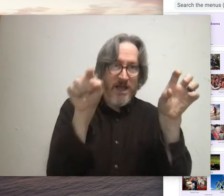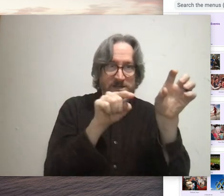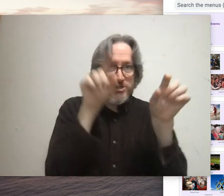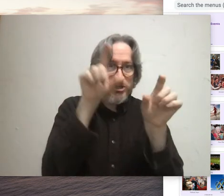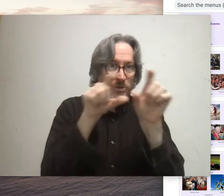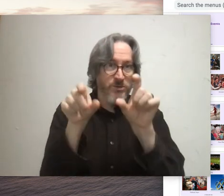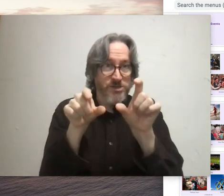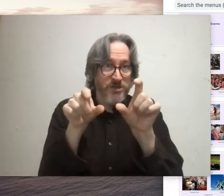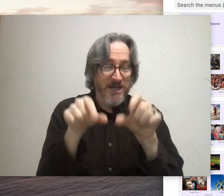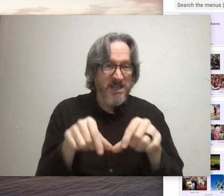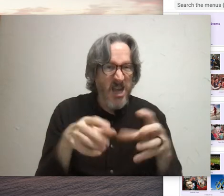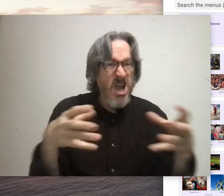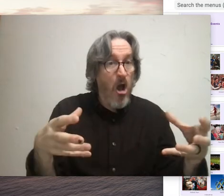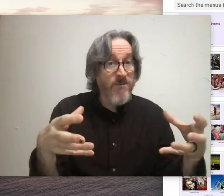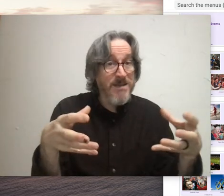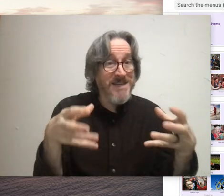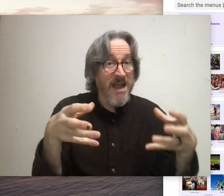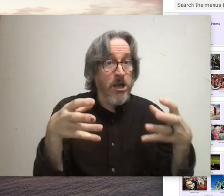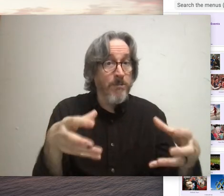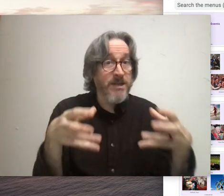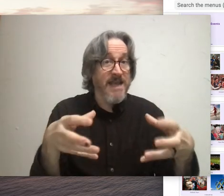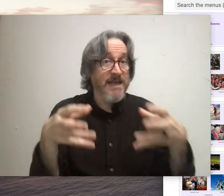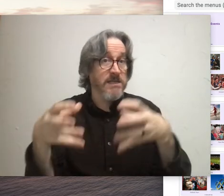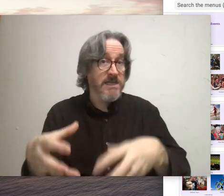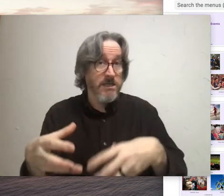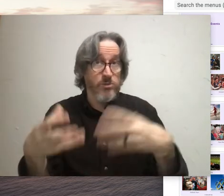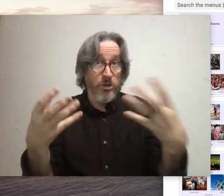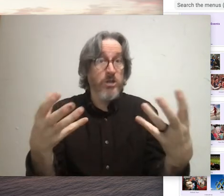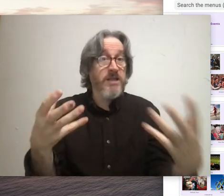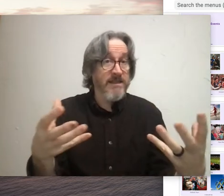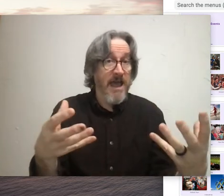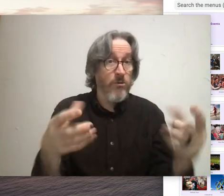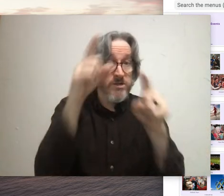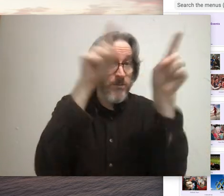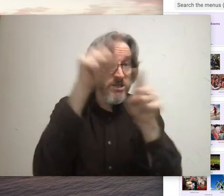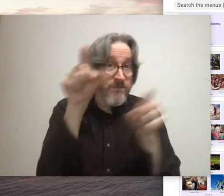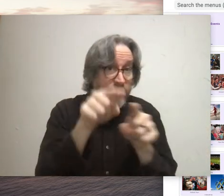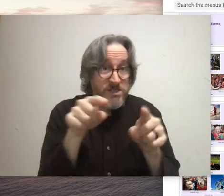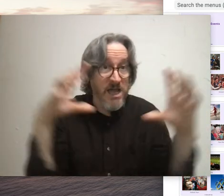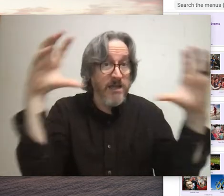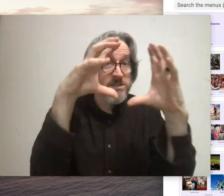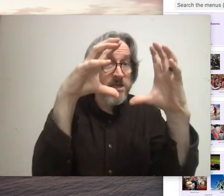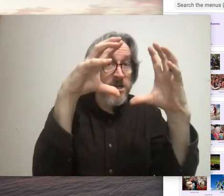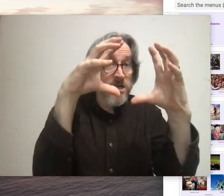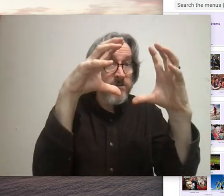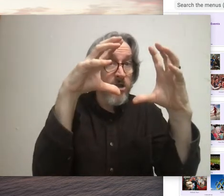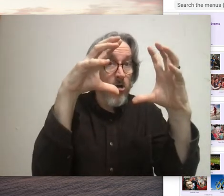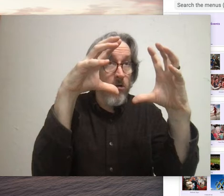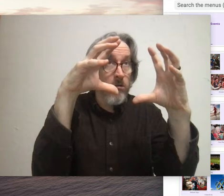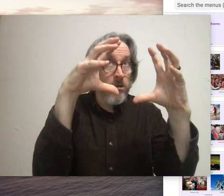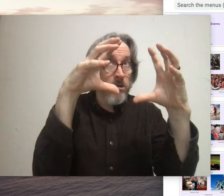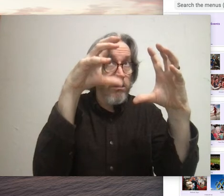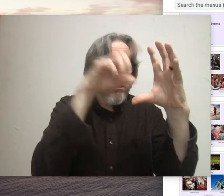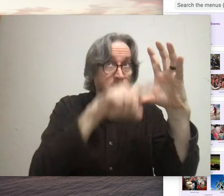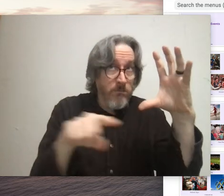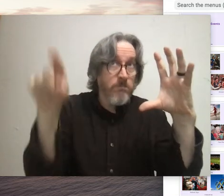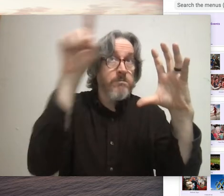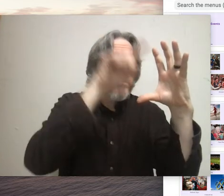draw lines to show which ones are connected. Oftentimes a complex ASL sentence will look like that, where there's a bunch of different signs that all